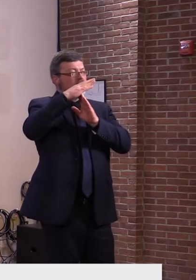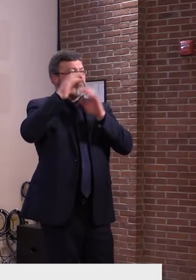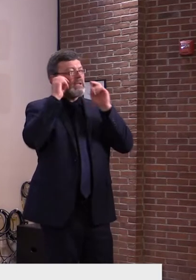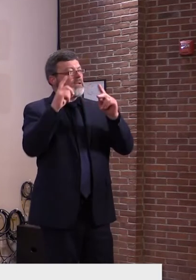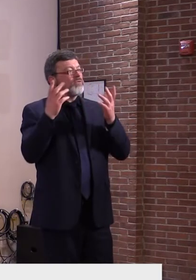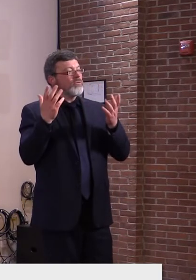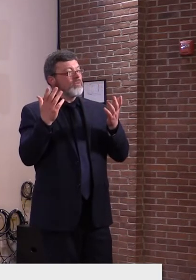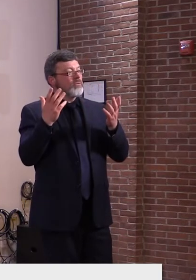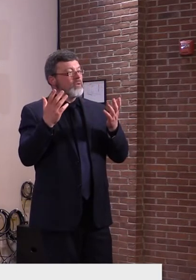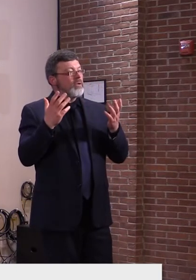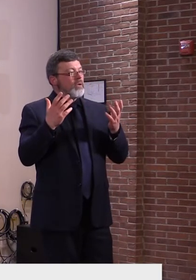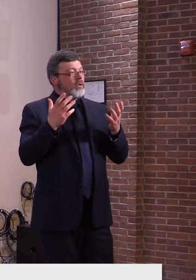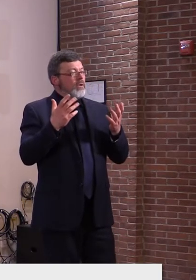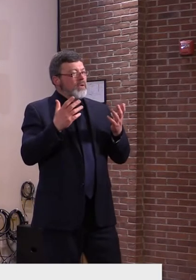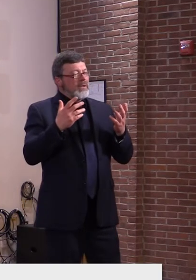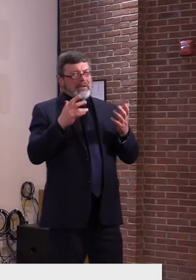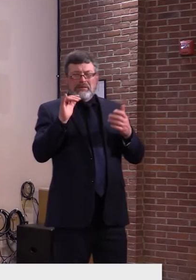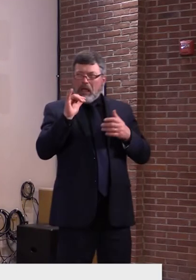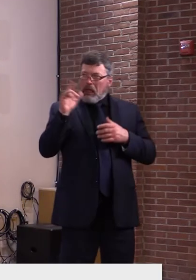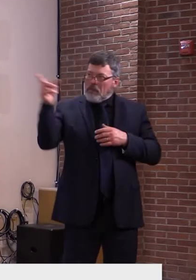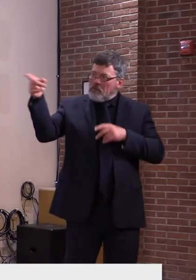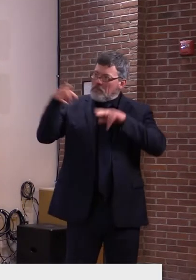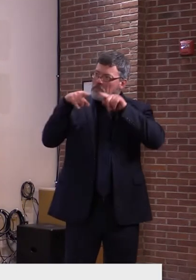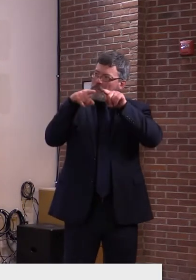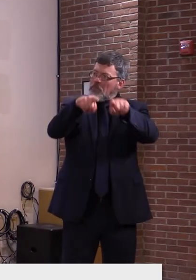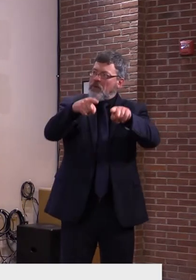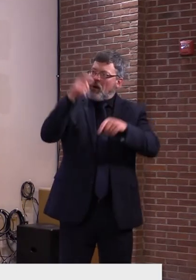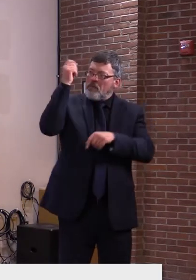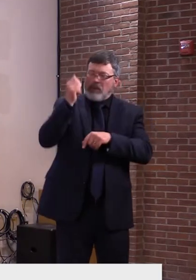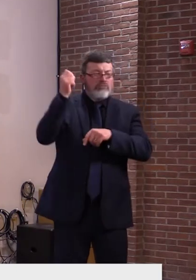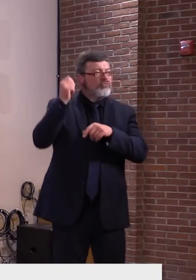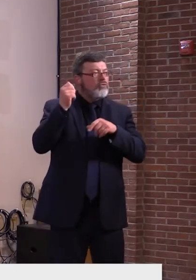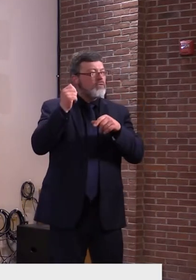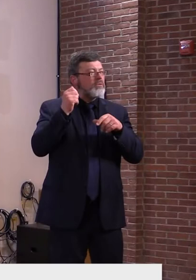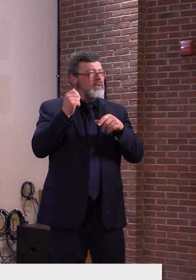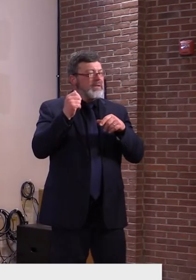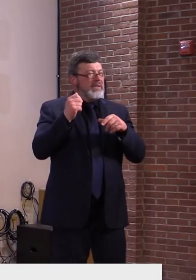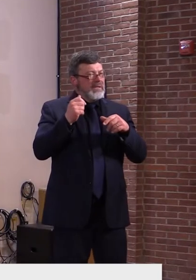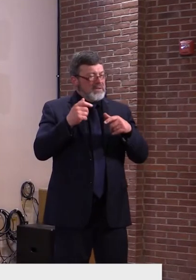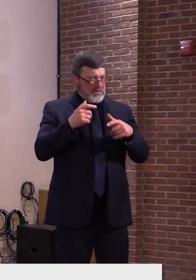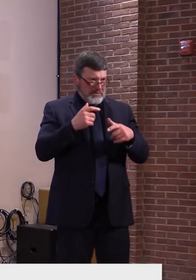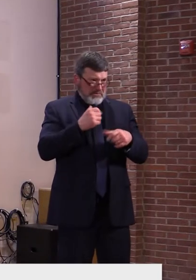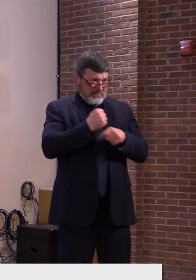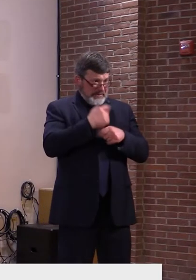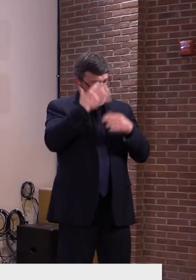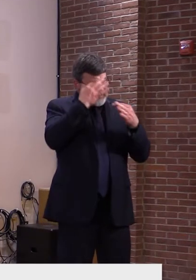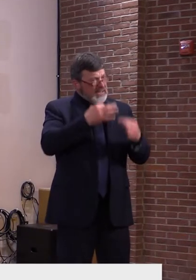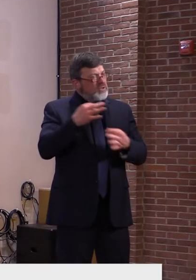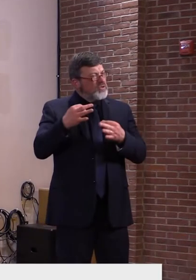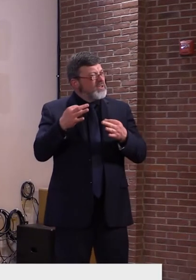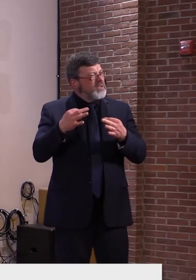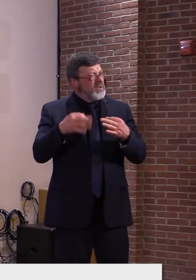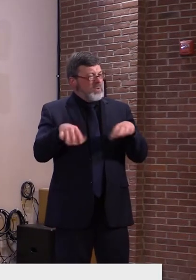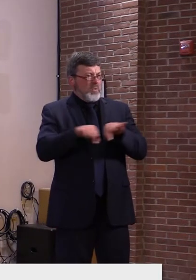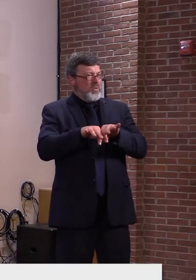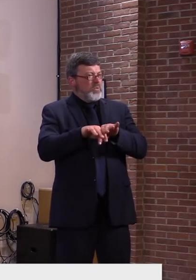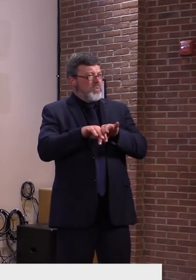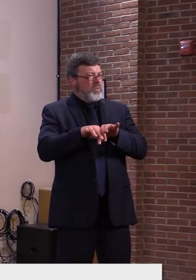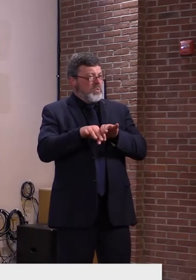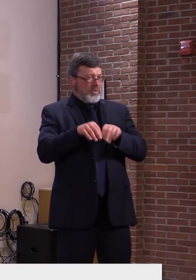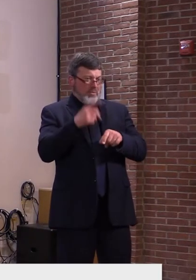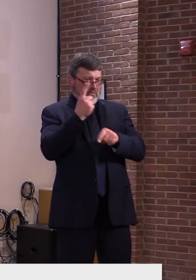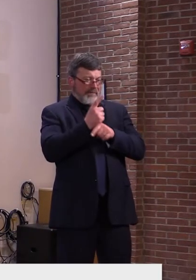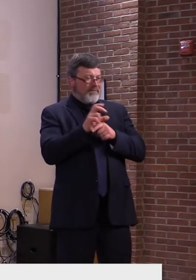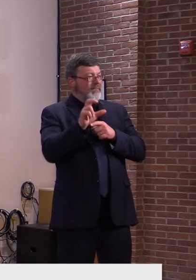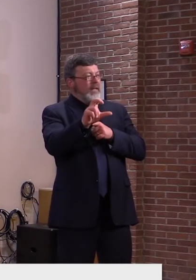And facilities are, again, a key element of education. So I think that's ultimately going to lead for us to make